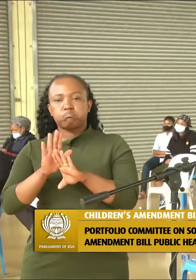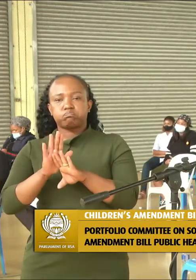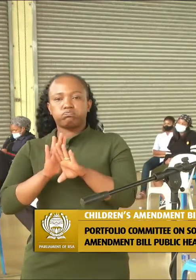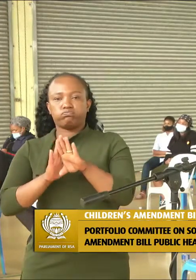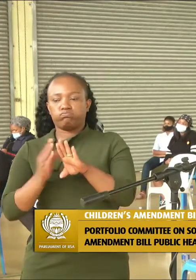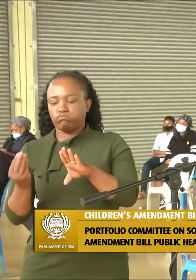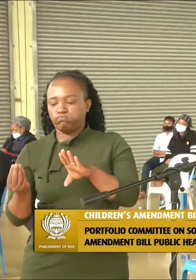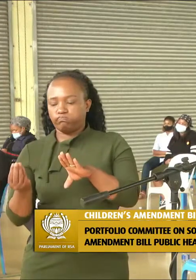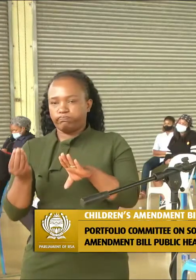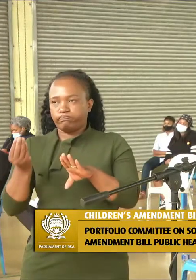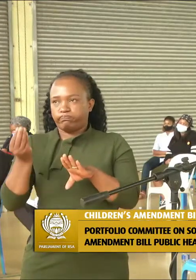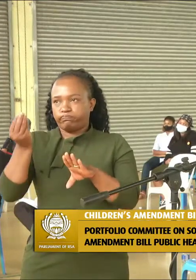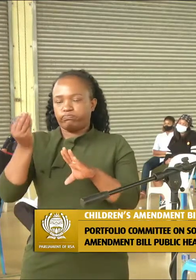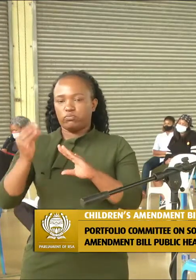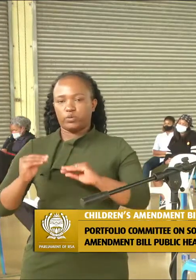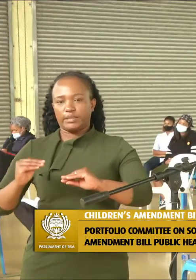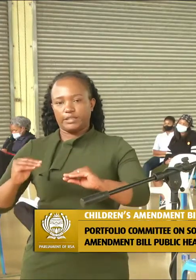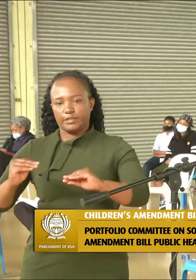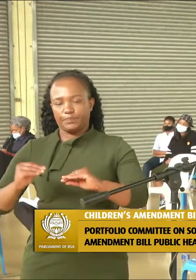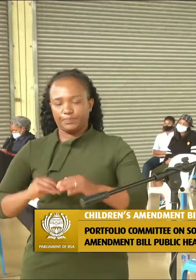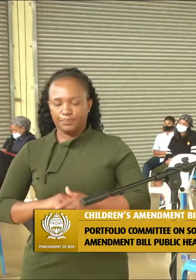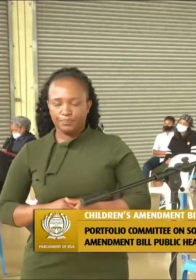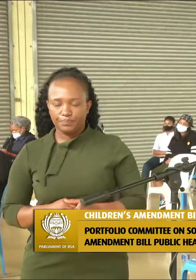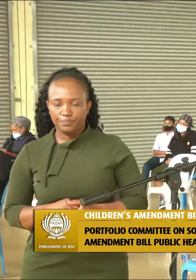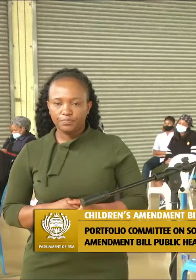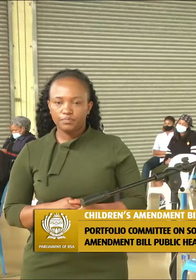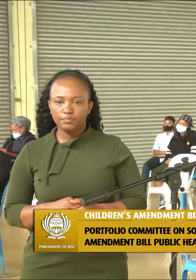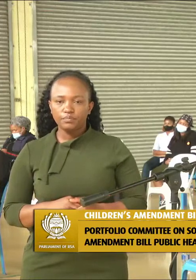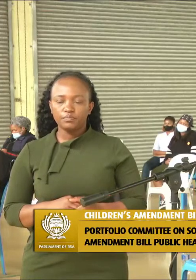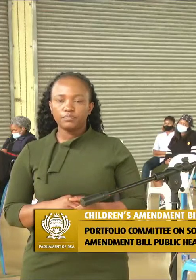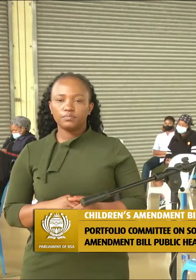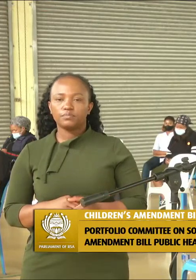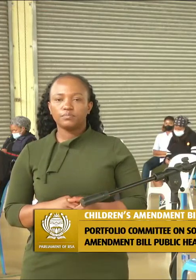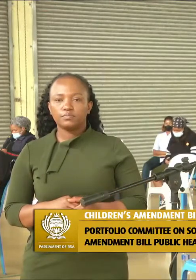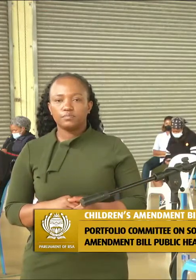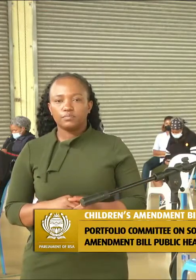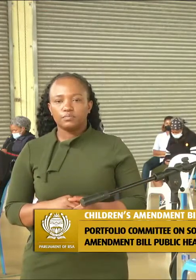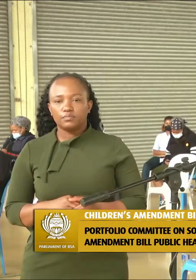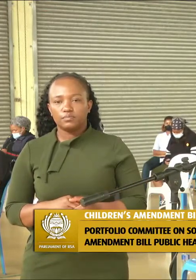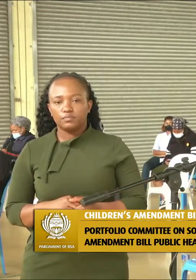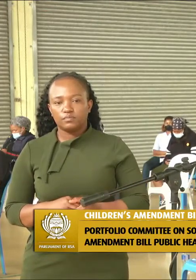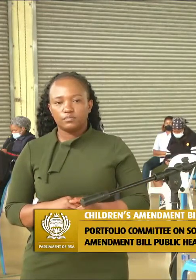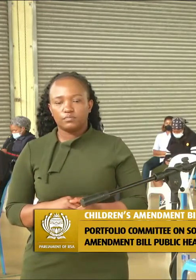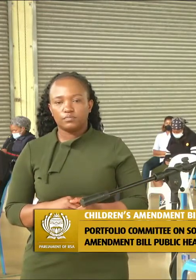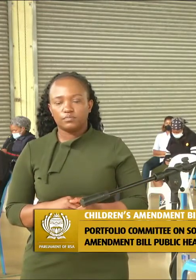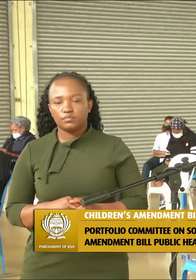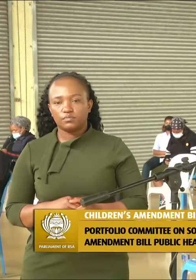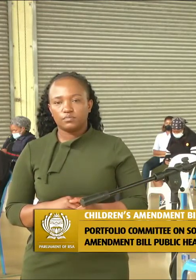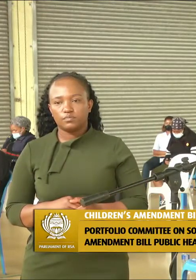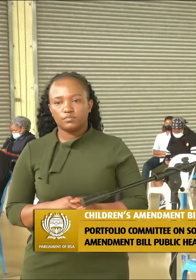kufanele iqeqeshwe ngokomoya, ngokwengqondo, ngokomzwelo,